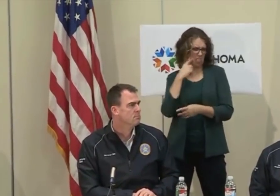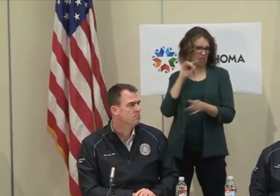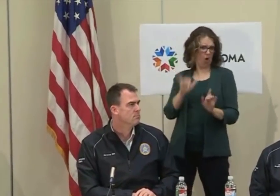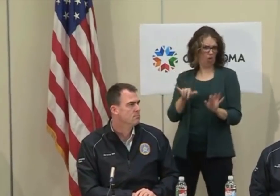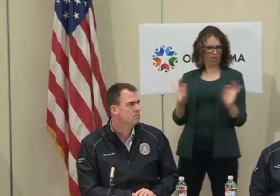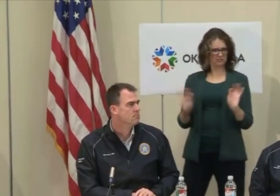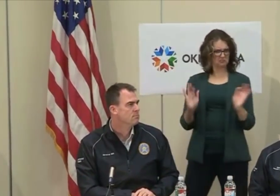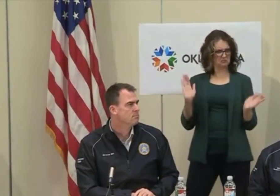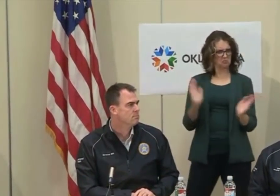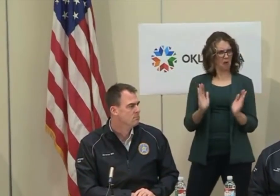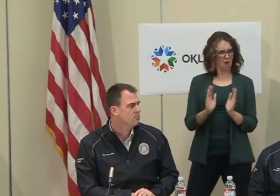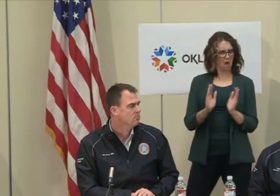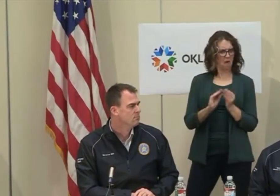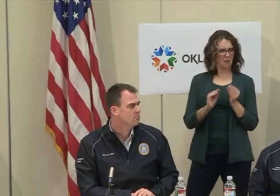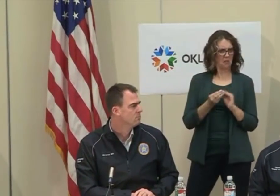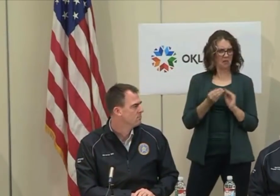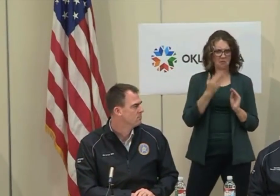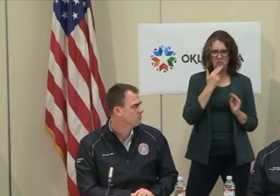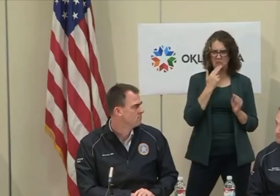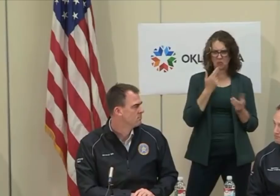be? You may have the secretary to talk about that.